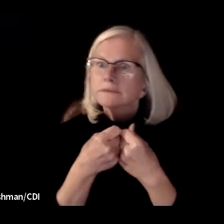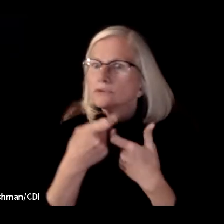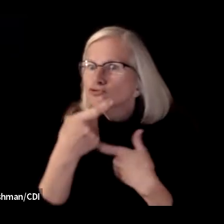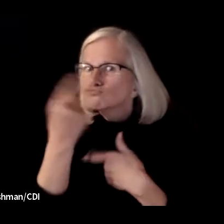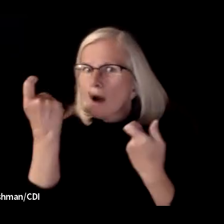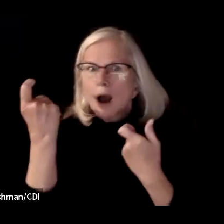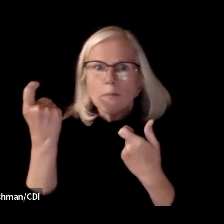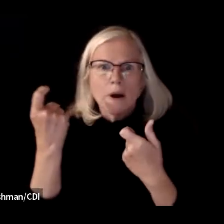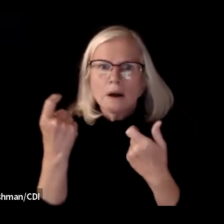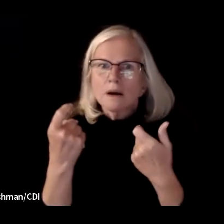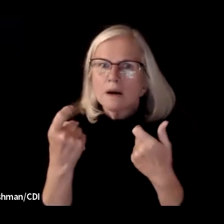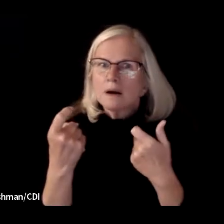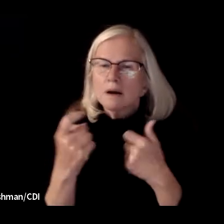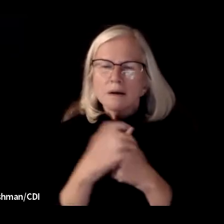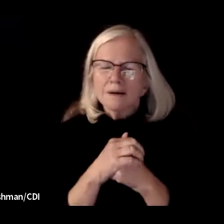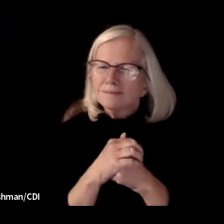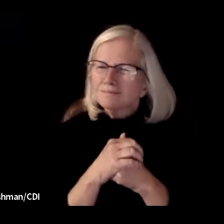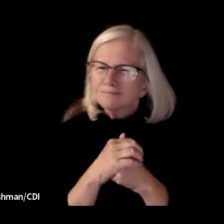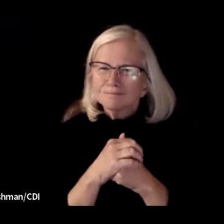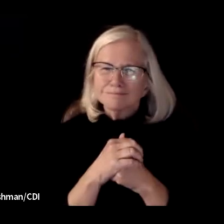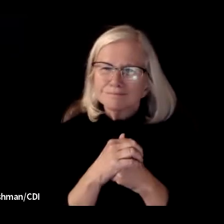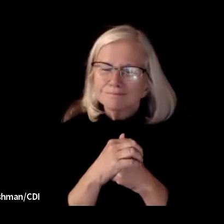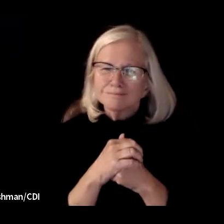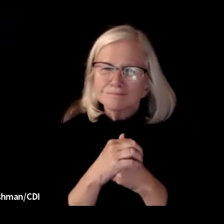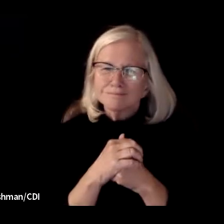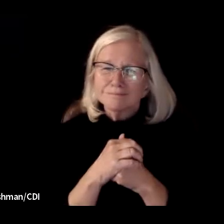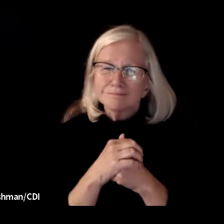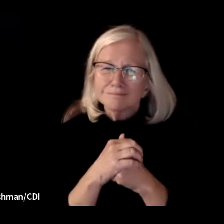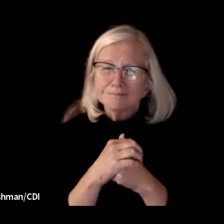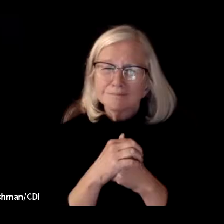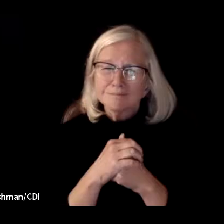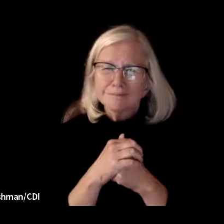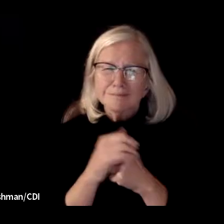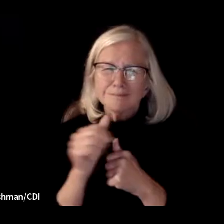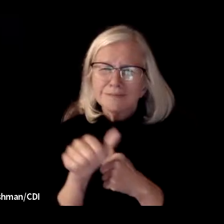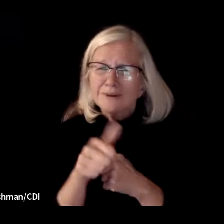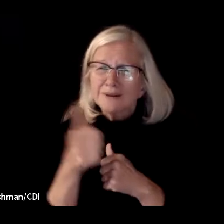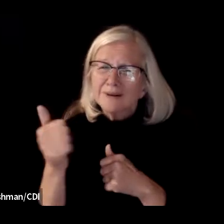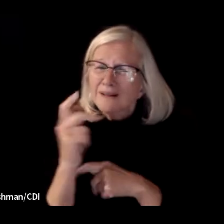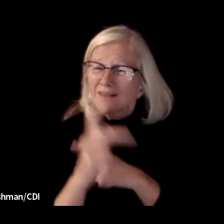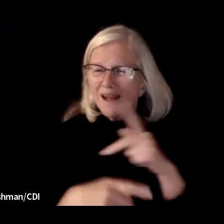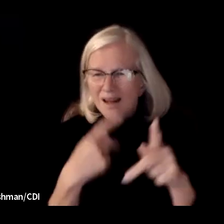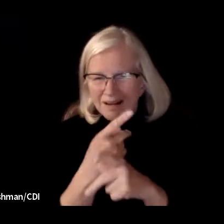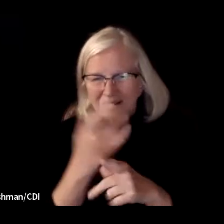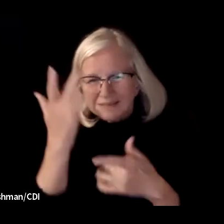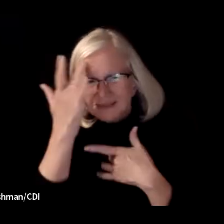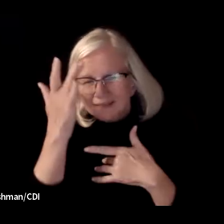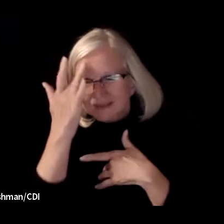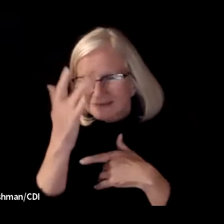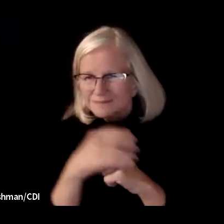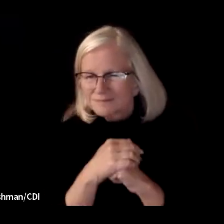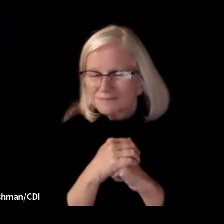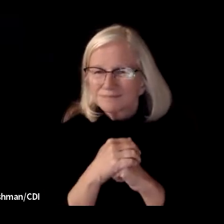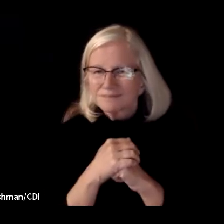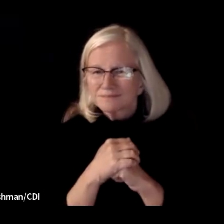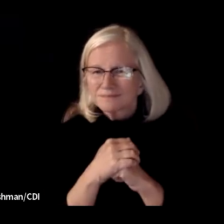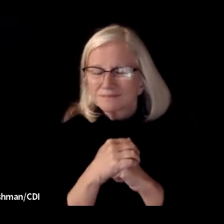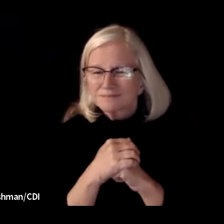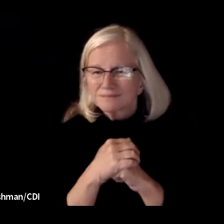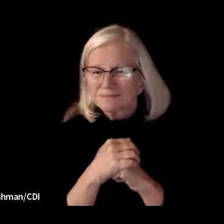unusual and dramatic rise in other types of illness among kids is certainly also contributing.